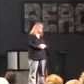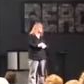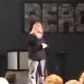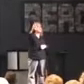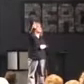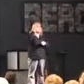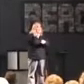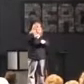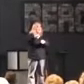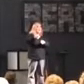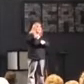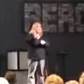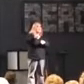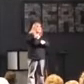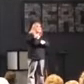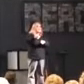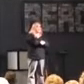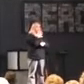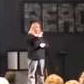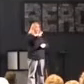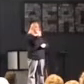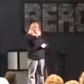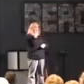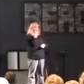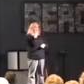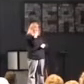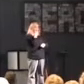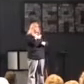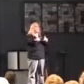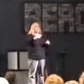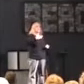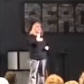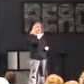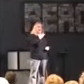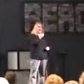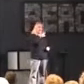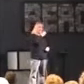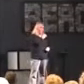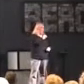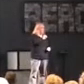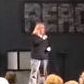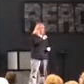My dad was your veteran, but he was my hero.